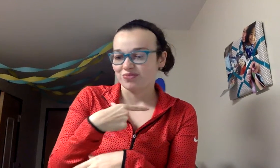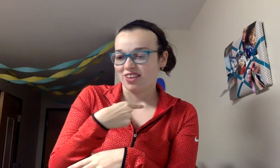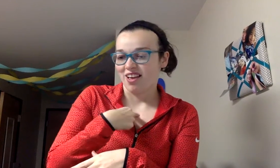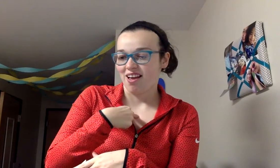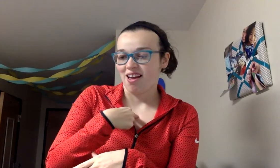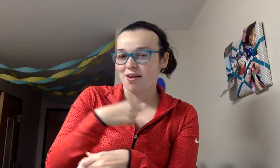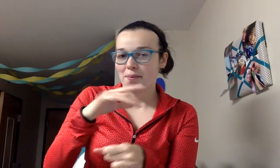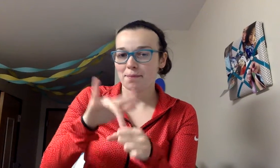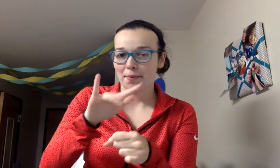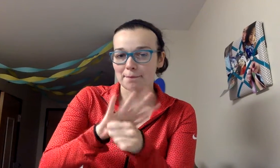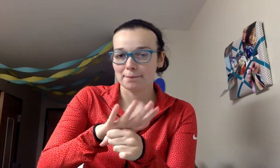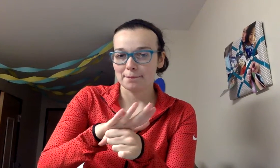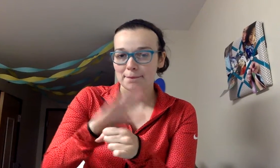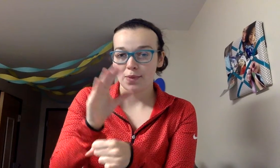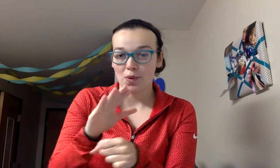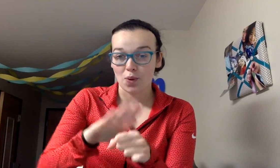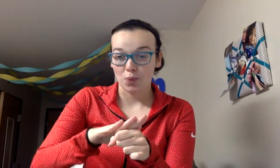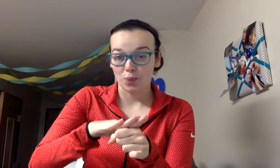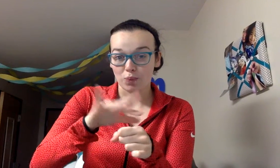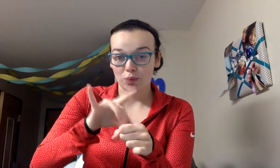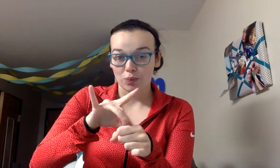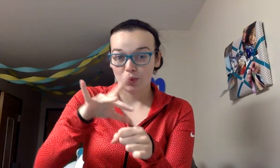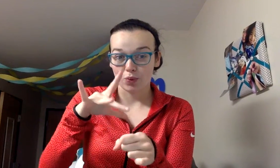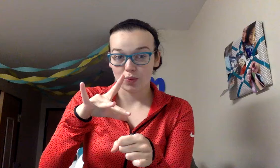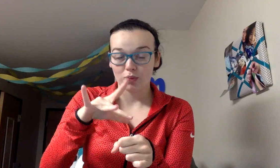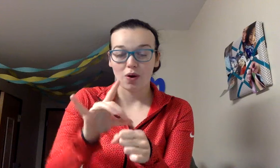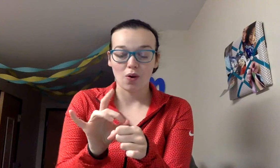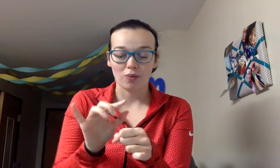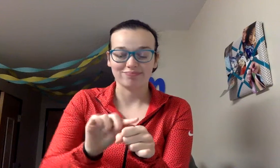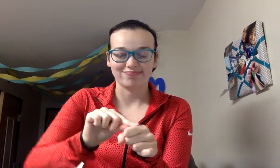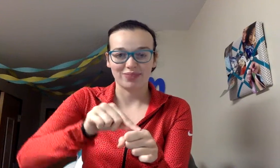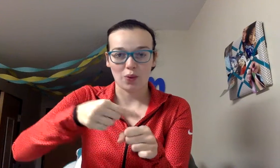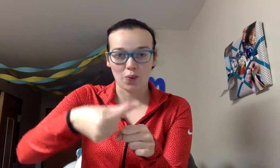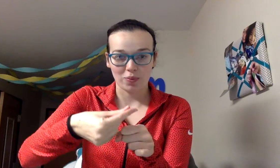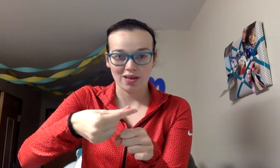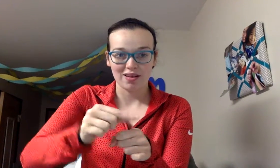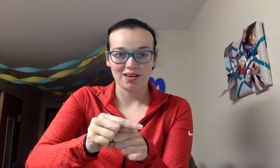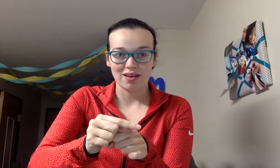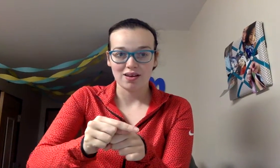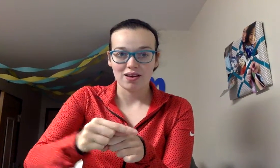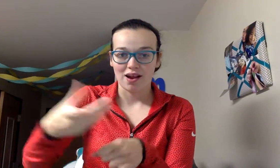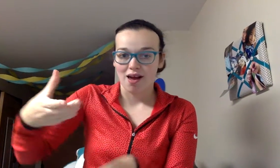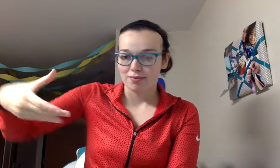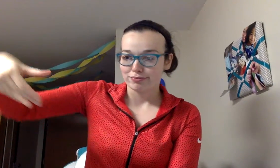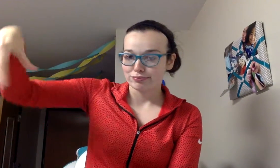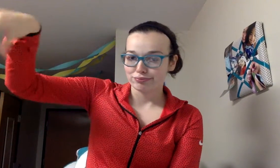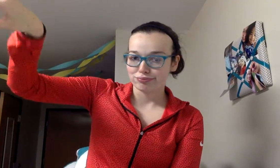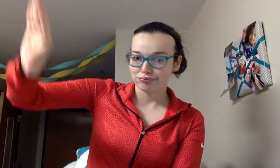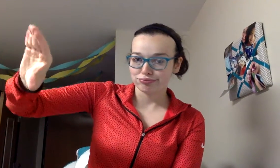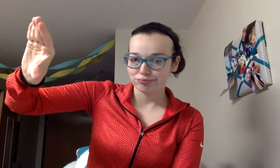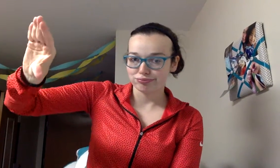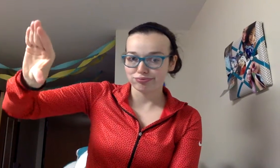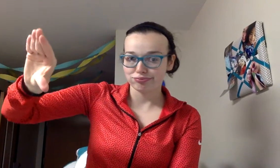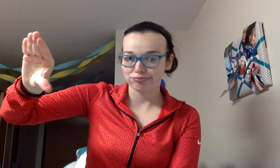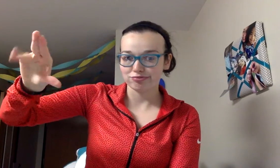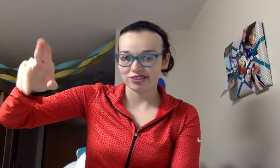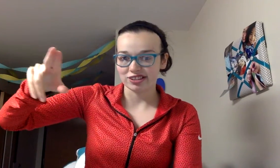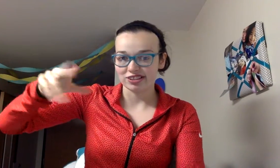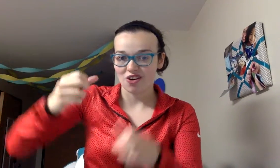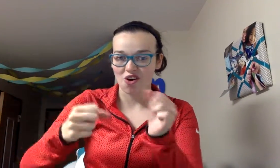back seat. And they come running over, and my sister says, "What are you doing?" And I said, "It's a thing. It's just a thing." And I'm really